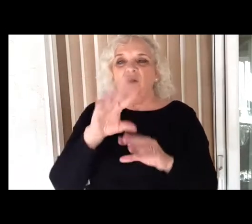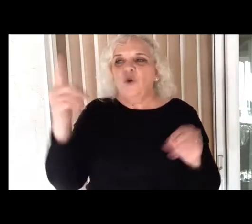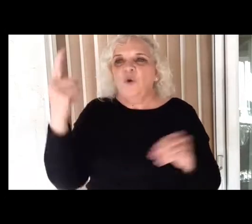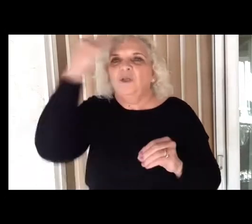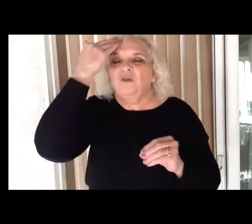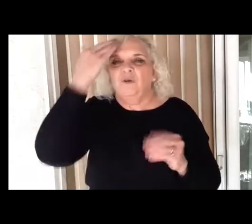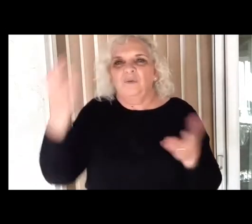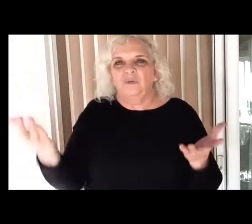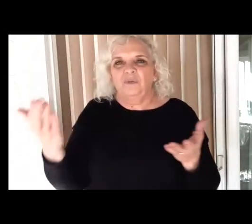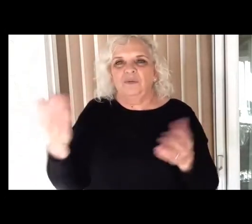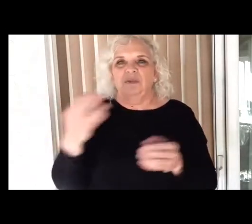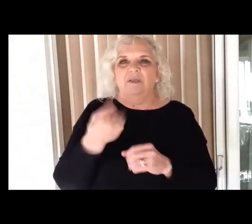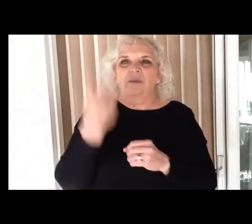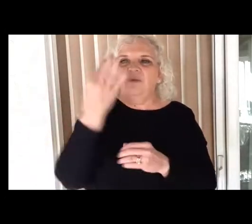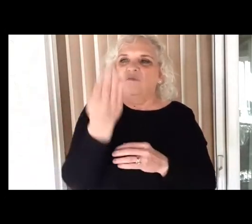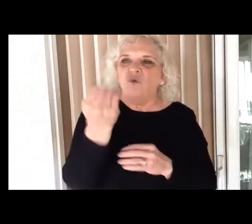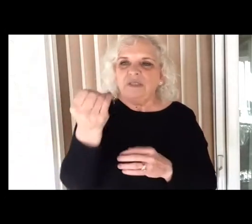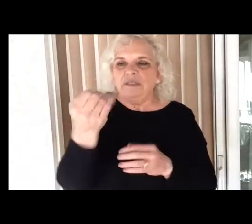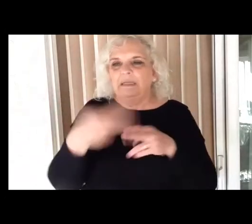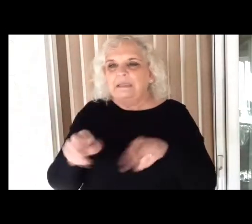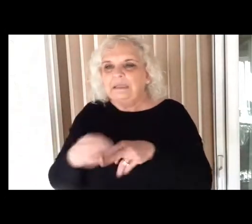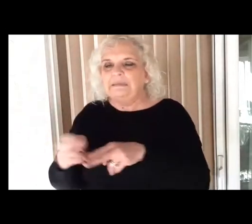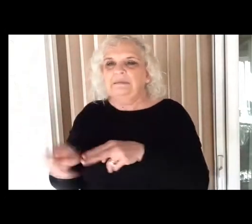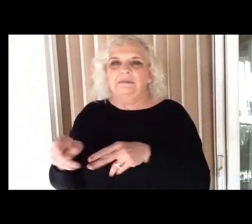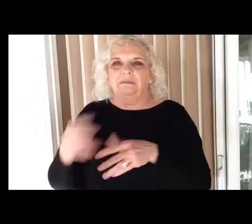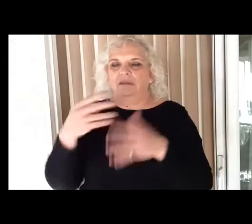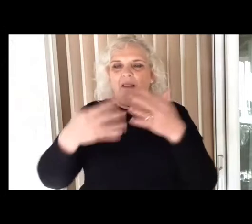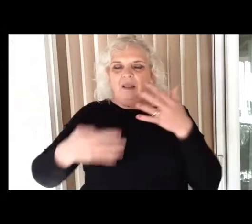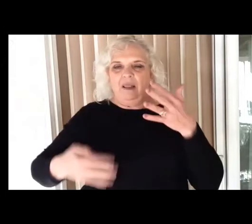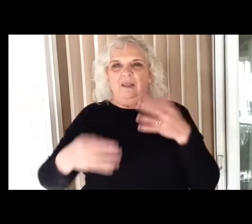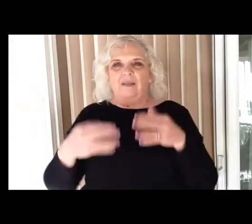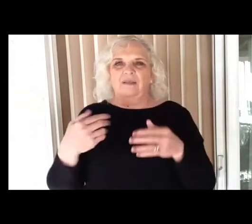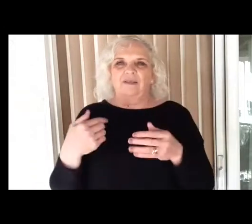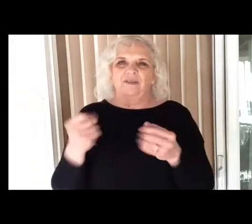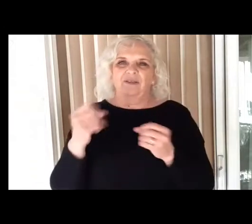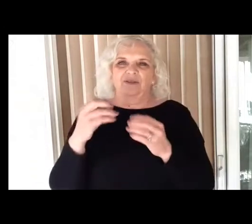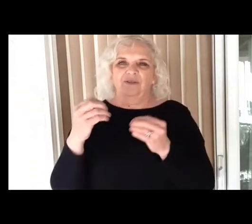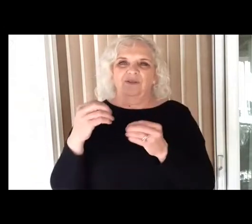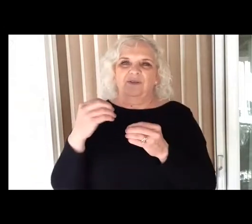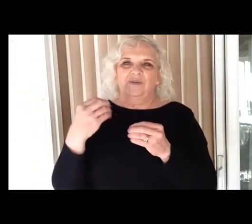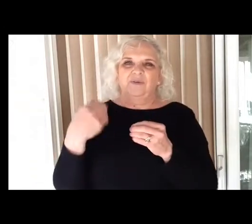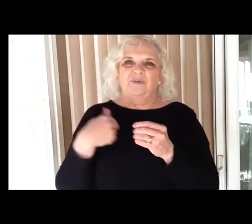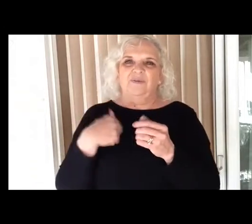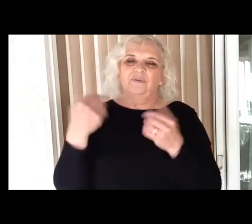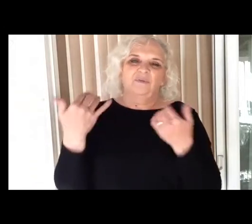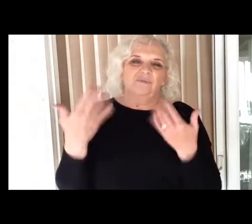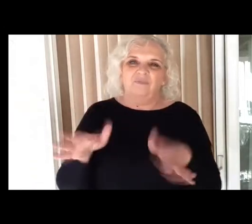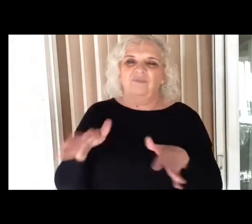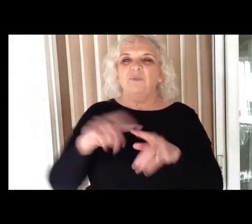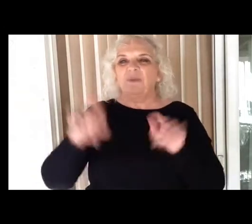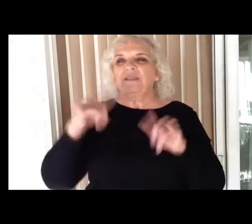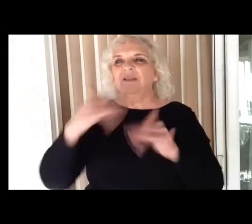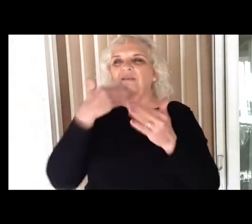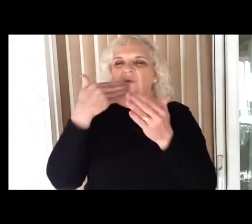had 14 eggs and all of that. But that's lost to the family, but we still have some great memories.